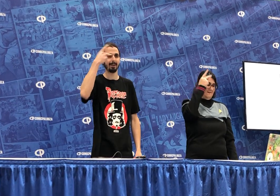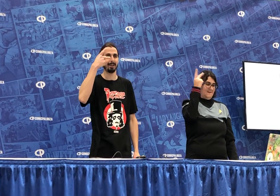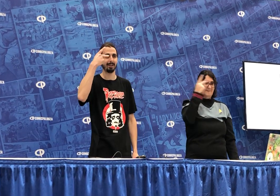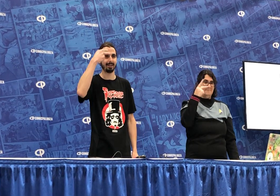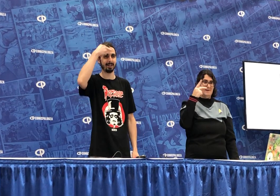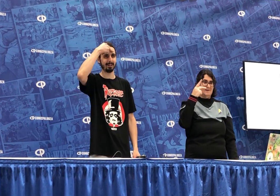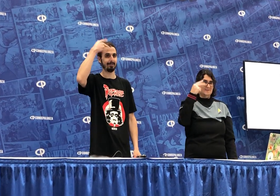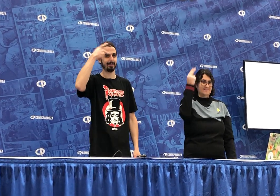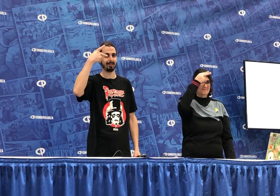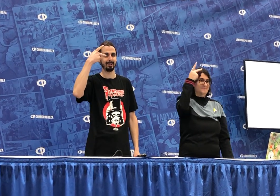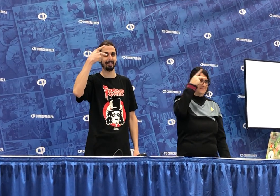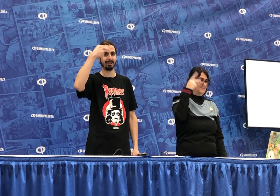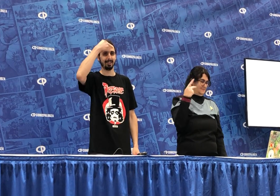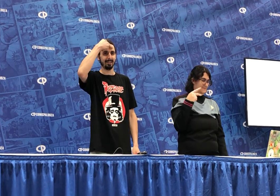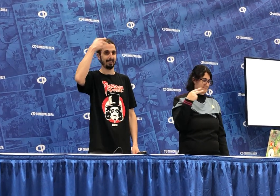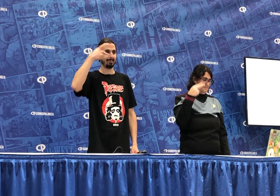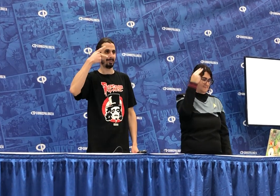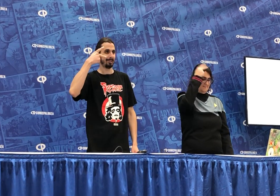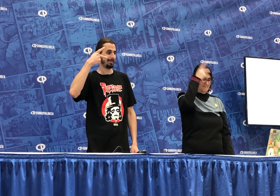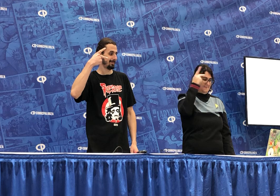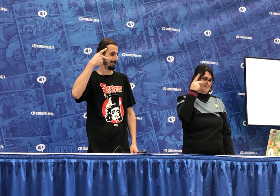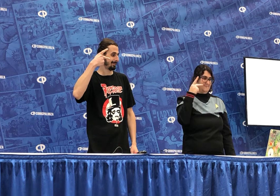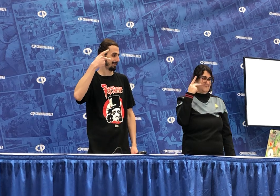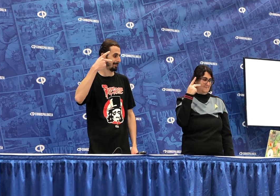Harry Potter in HP up by his scar.